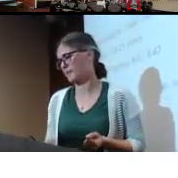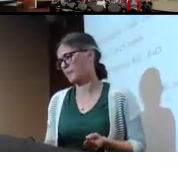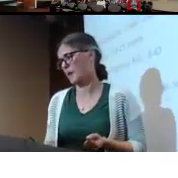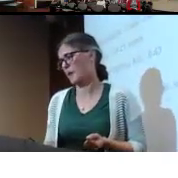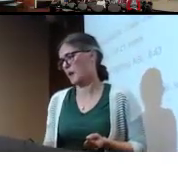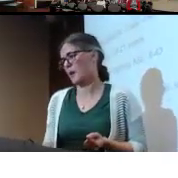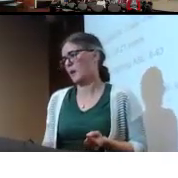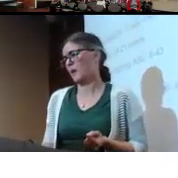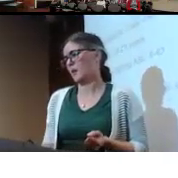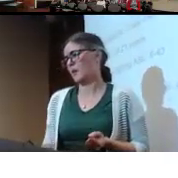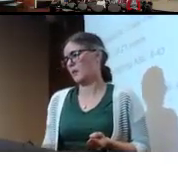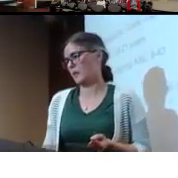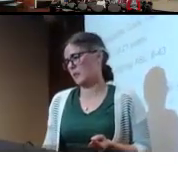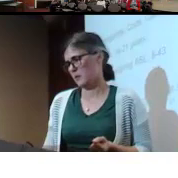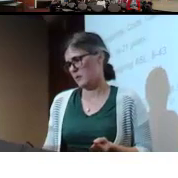abilities.